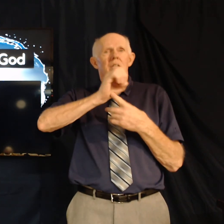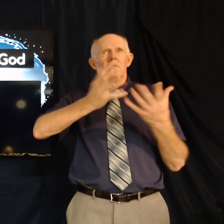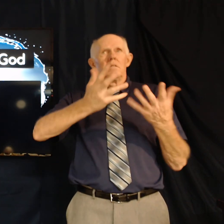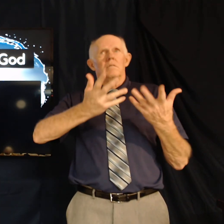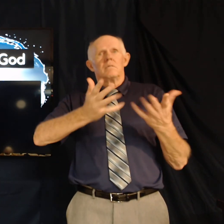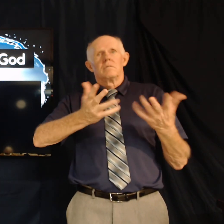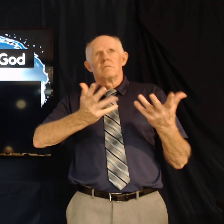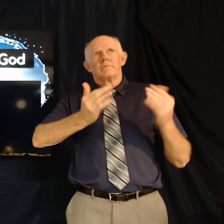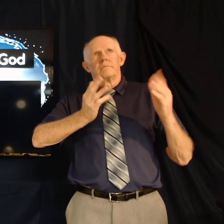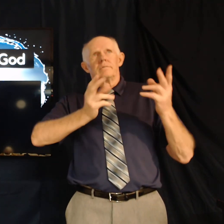Reverence.